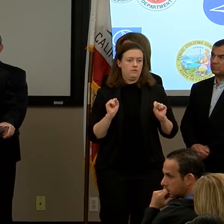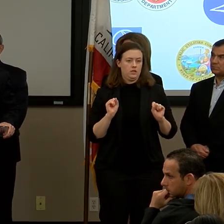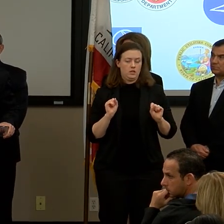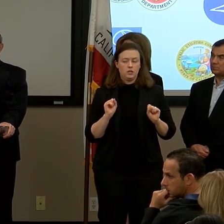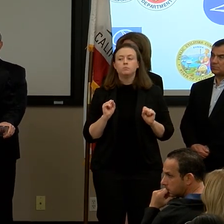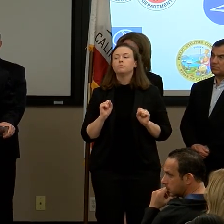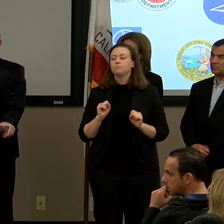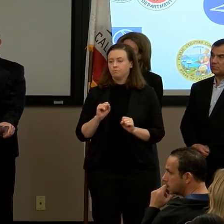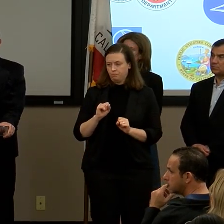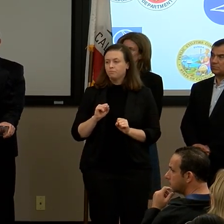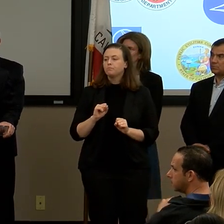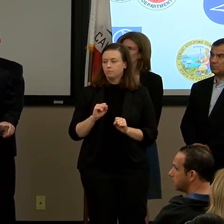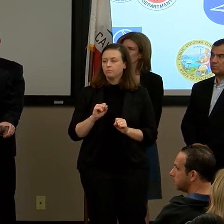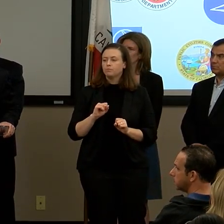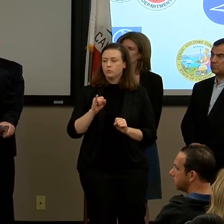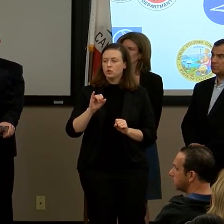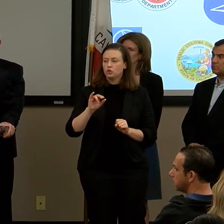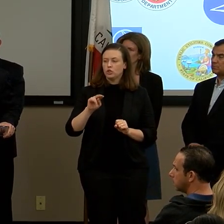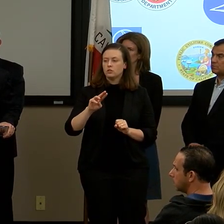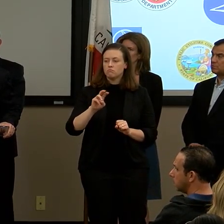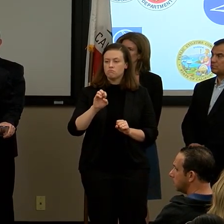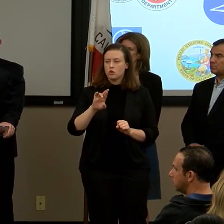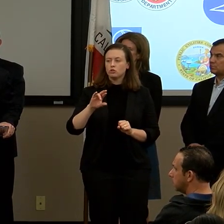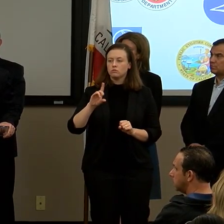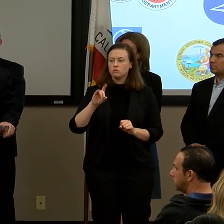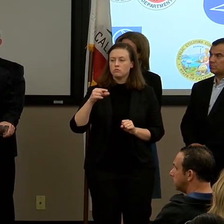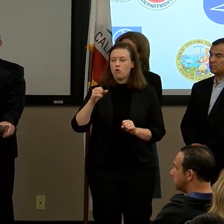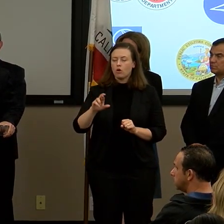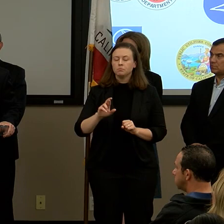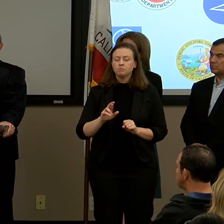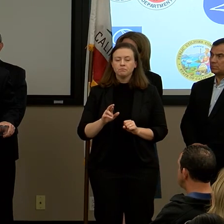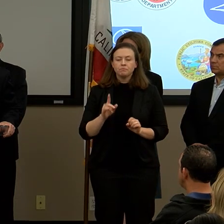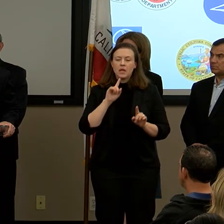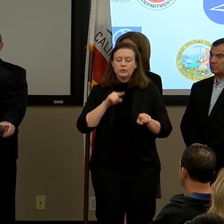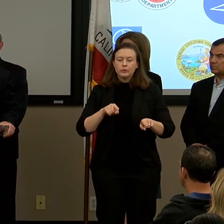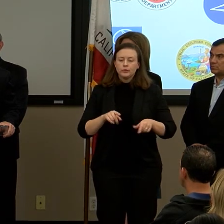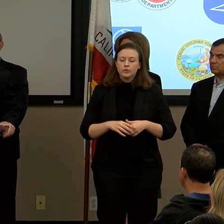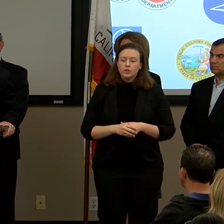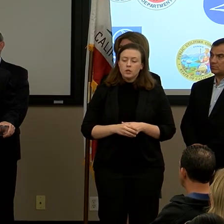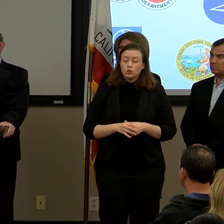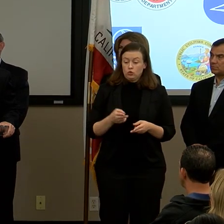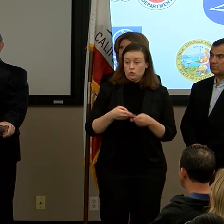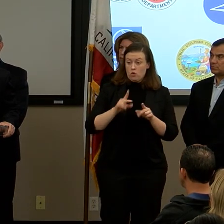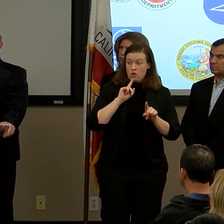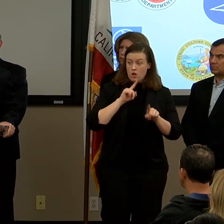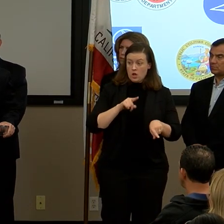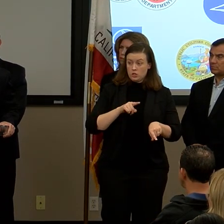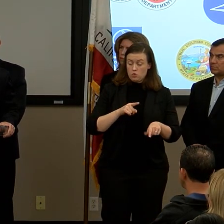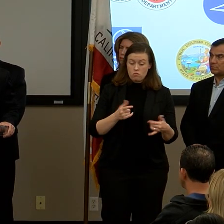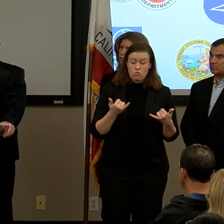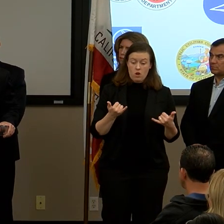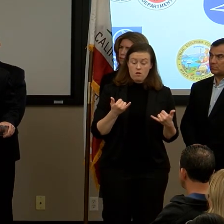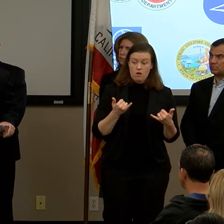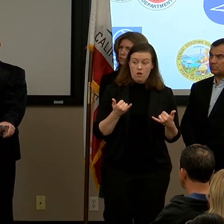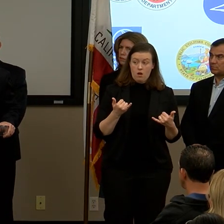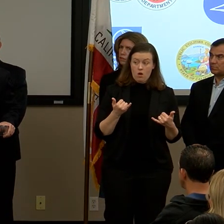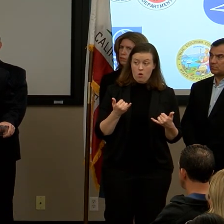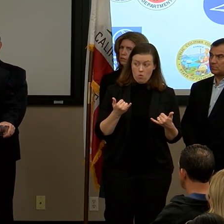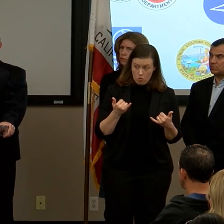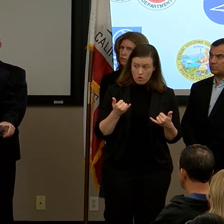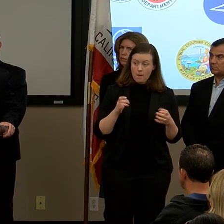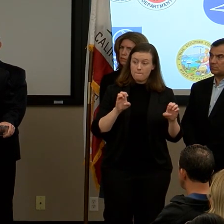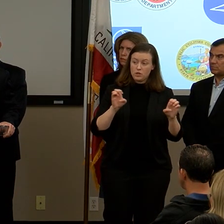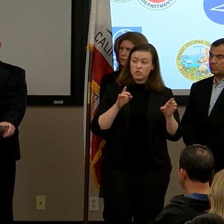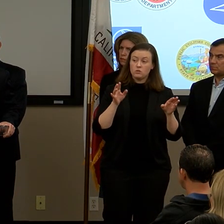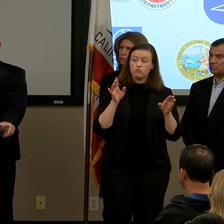Again, Jason Marshall, Dogger, Department of Conservation. The short answer there is that there are now, as a result of the emergency